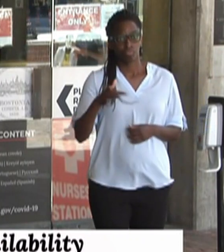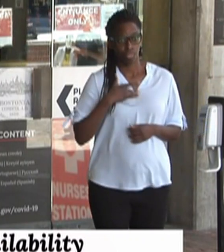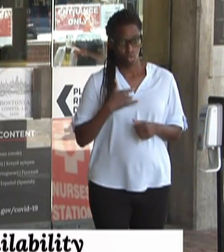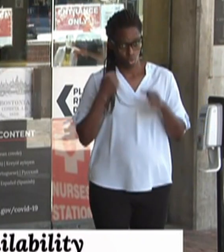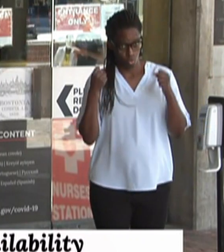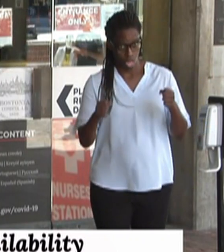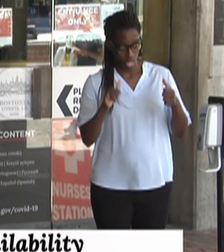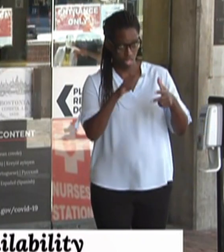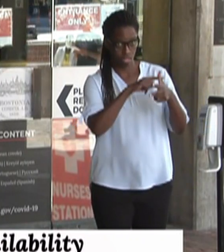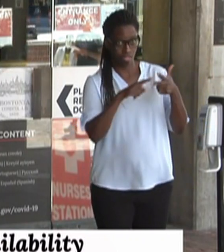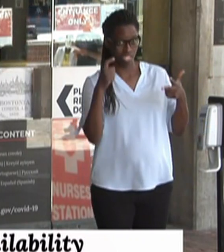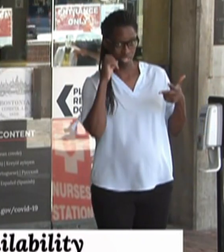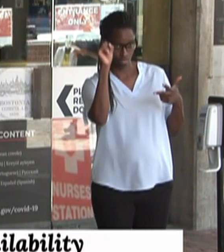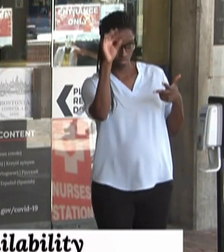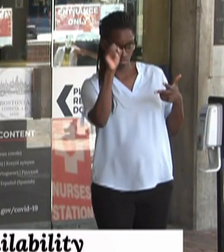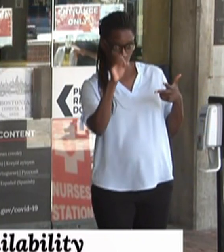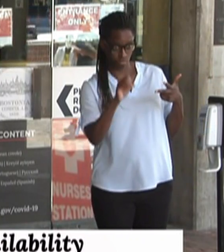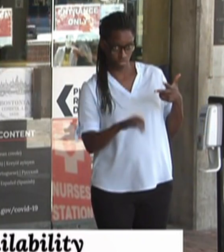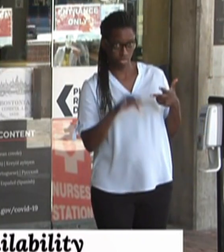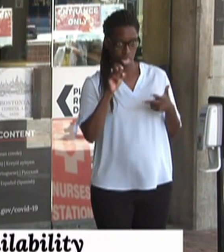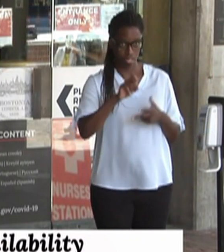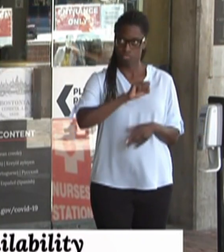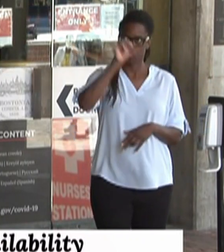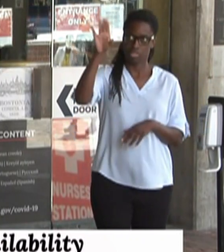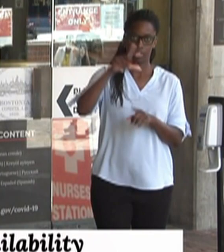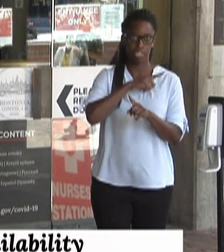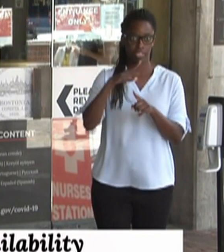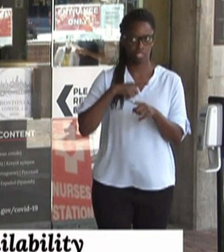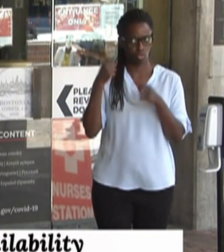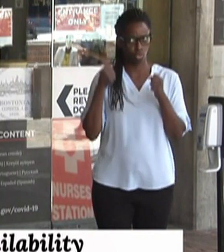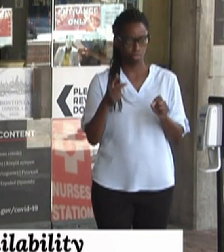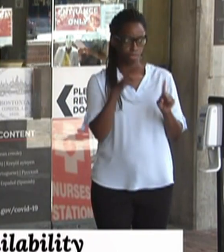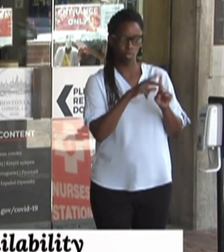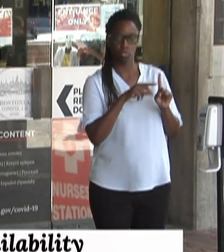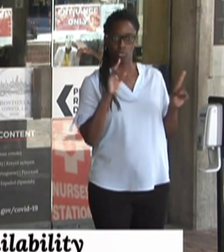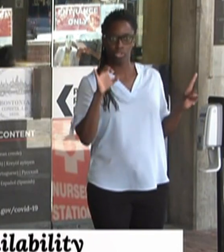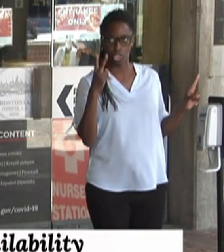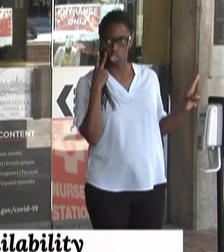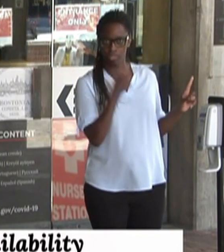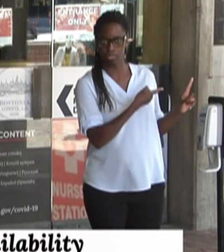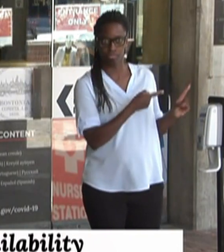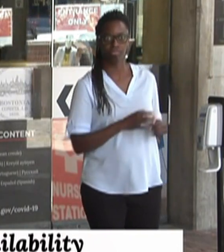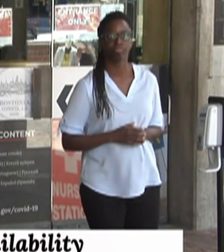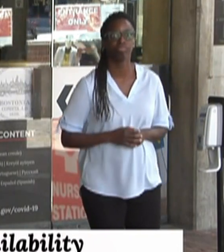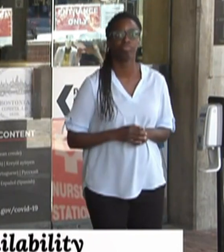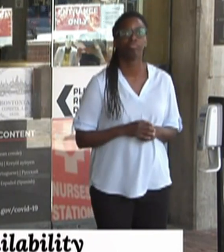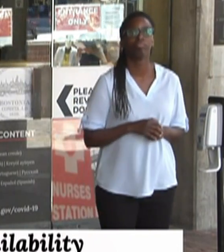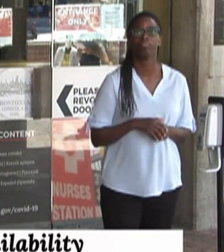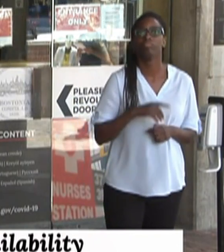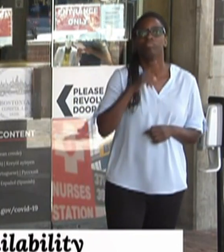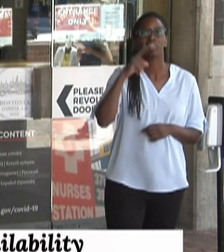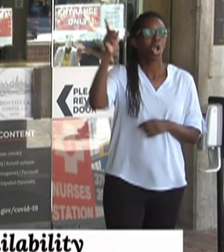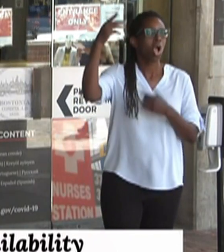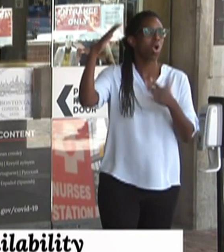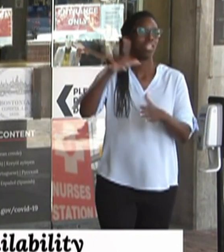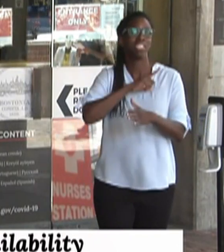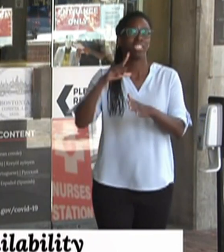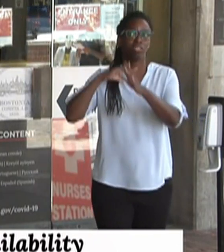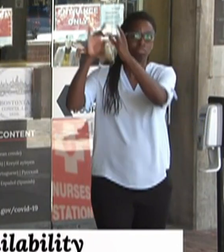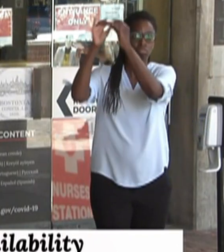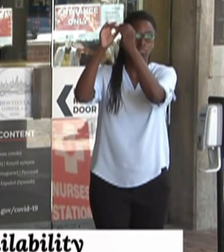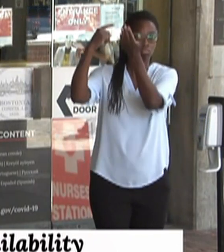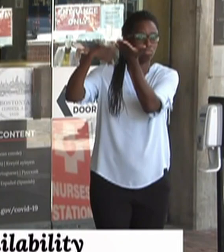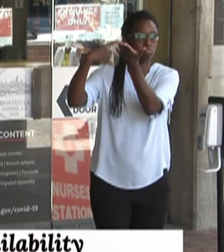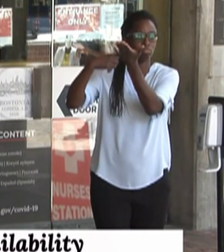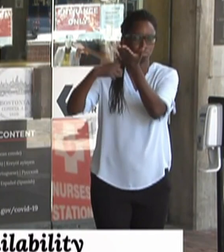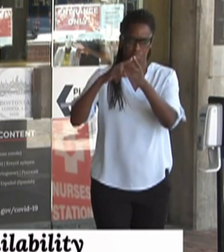at the State House, quite honestly, Boston's already doing it. So there's things in that legislation that other cities, other police departments around